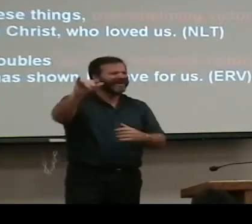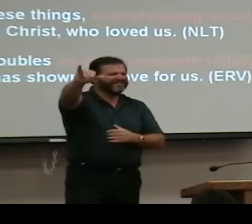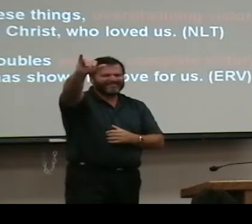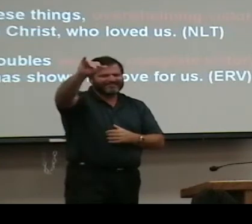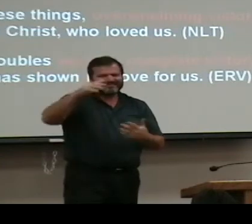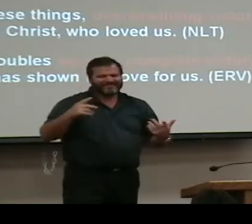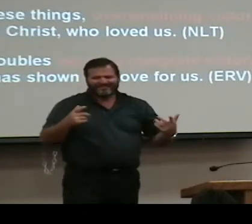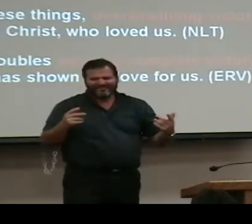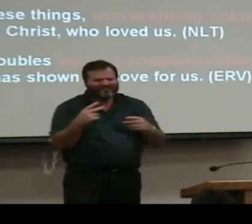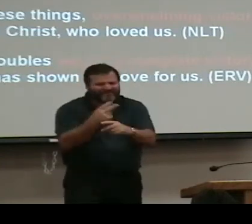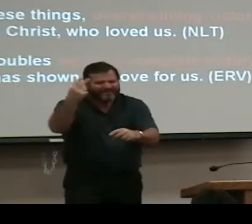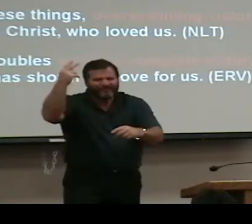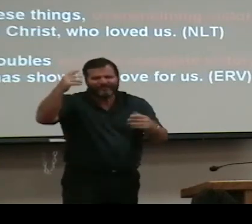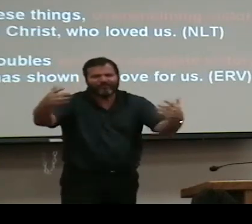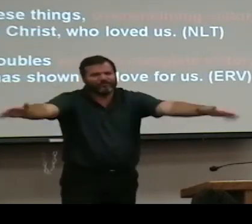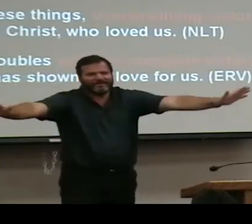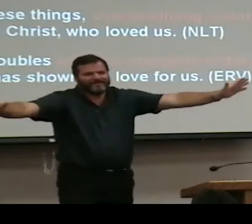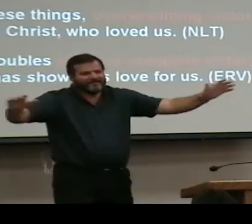You'll be champion forever. victory. Well,